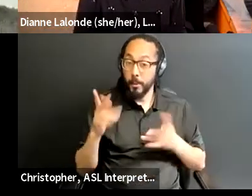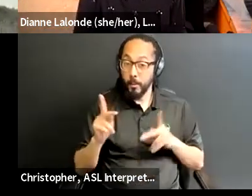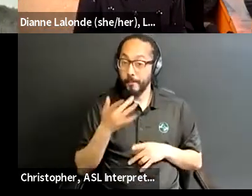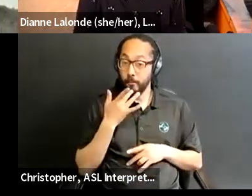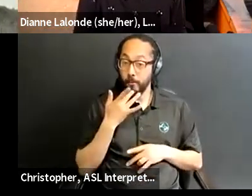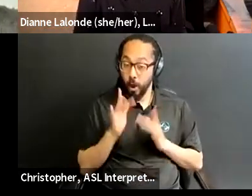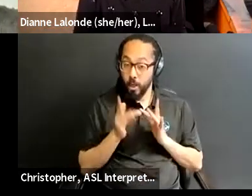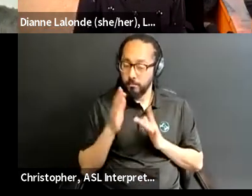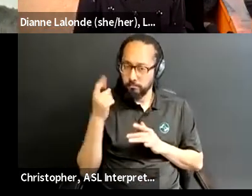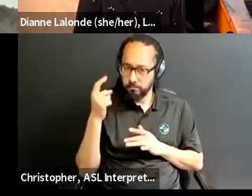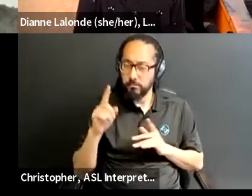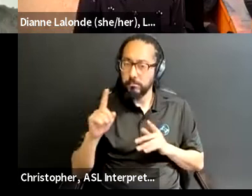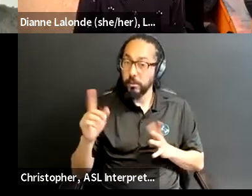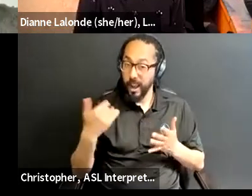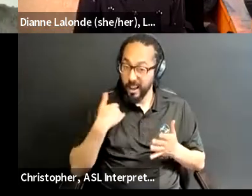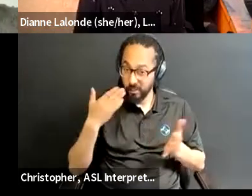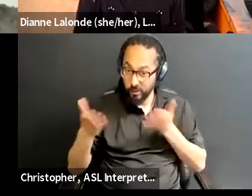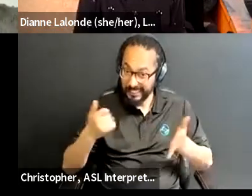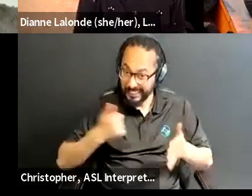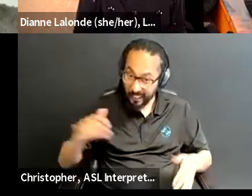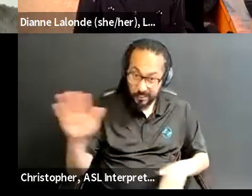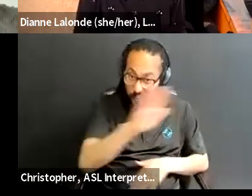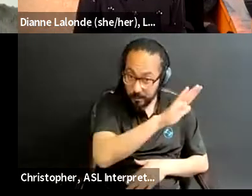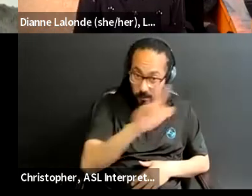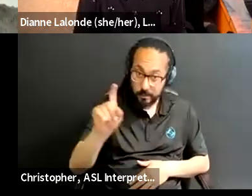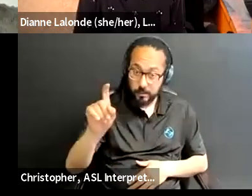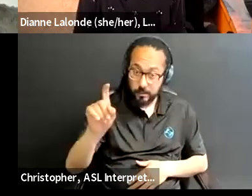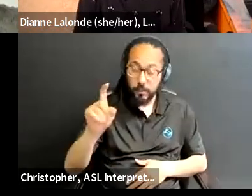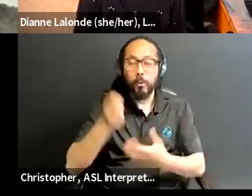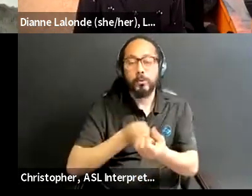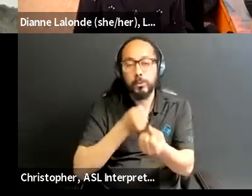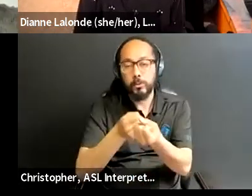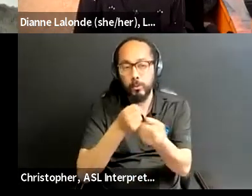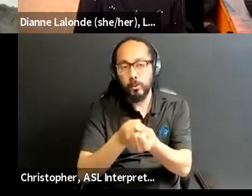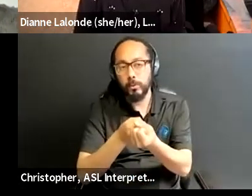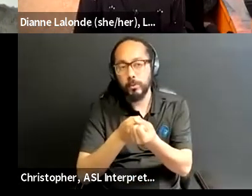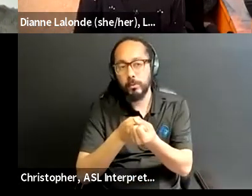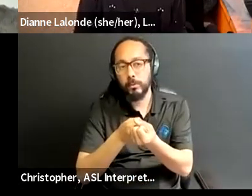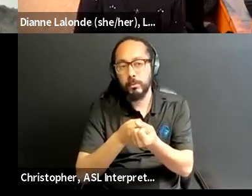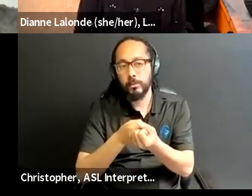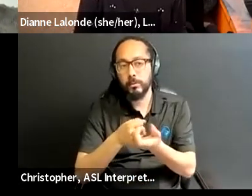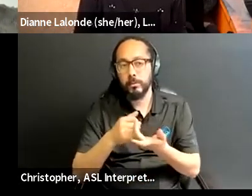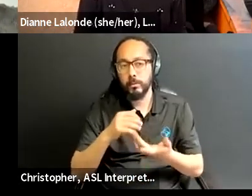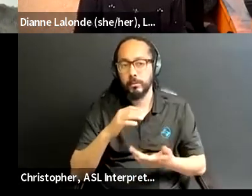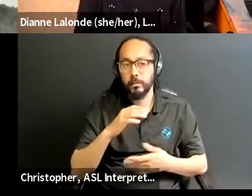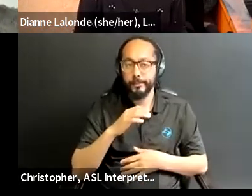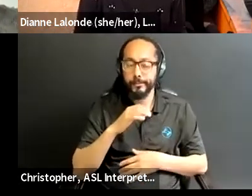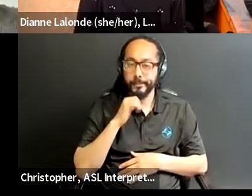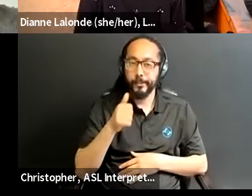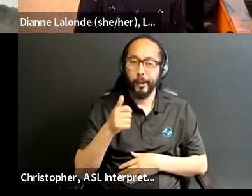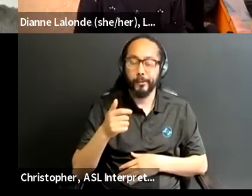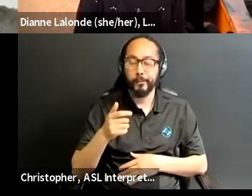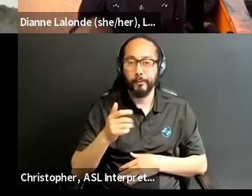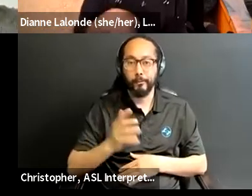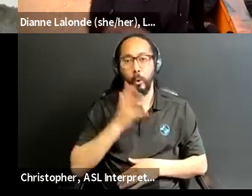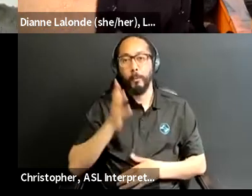services or supports, not necessarily in, formal